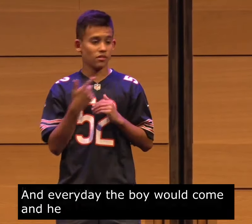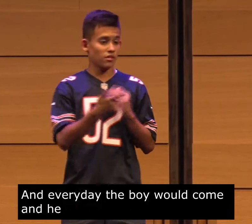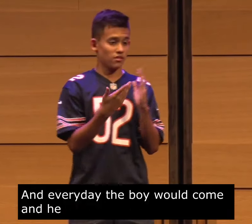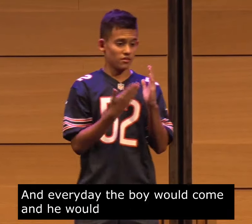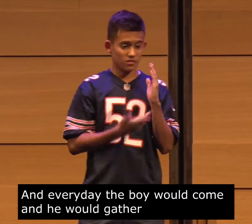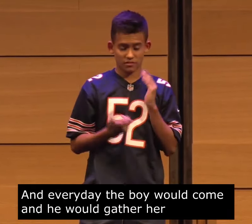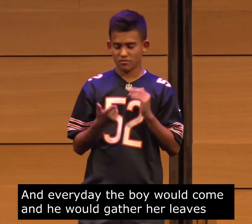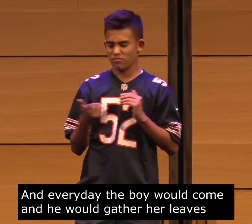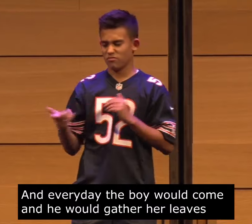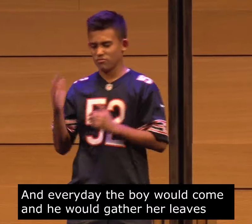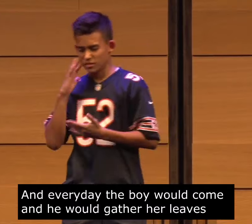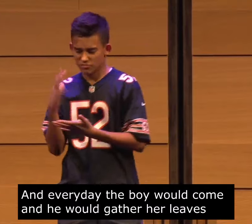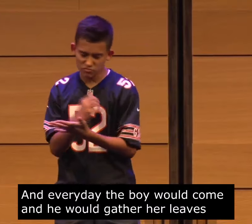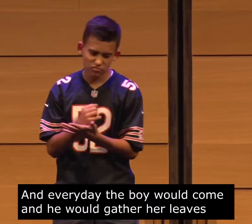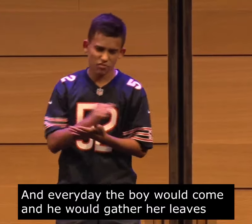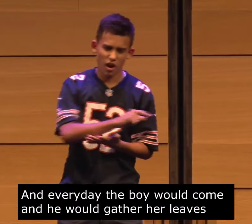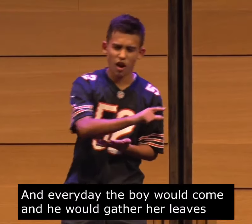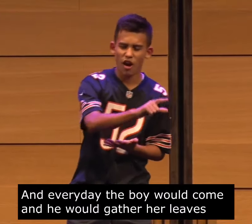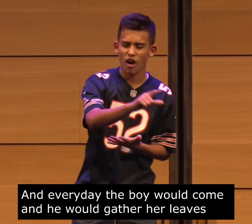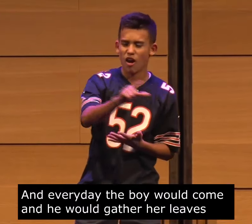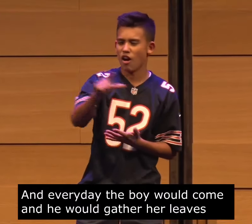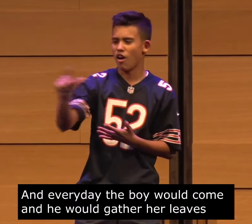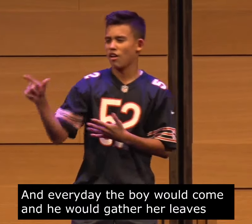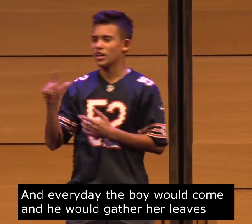And he would gather her leaves.